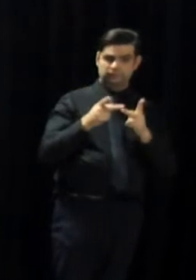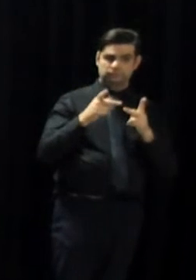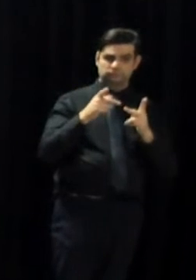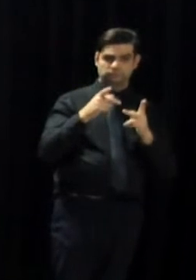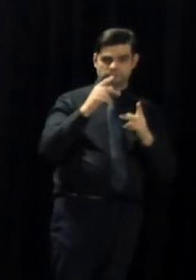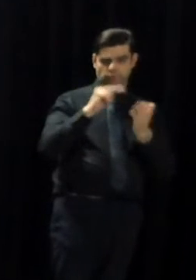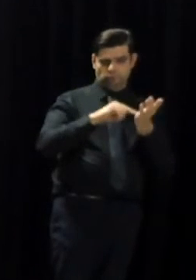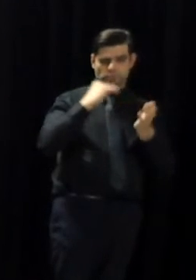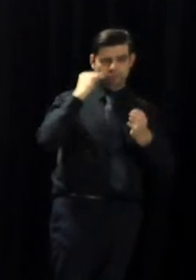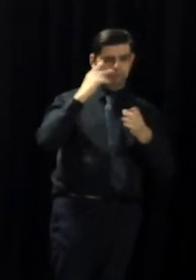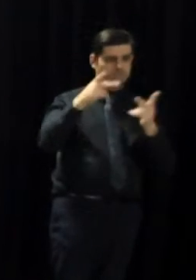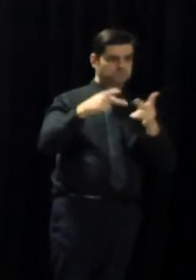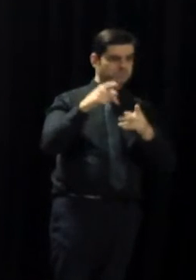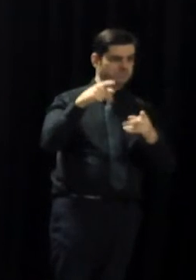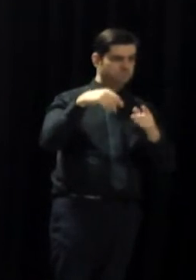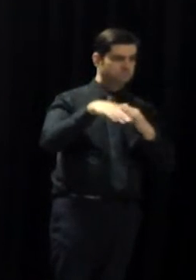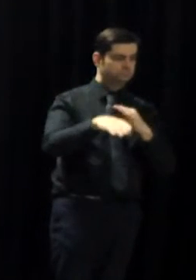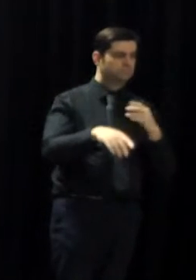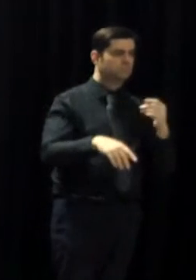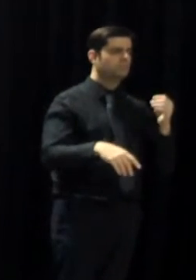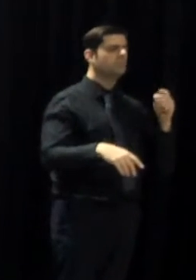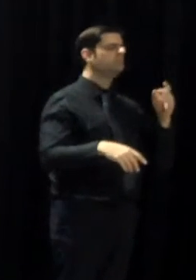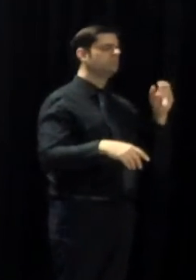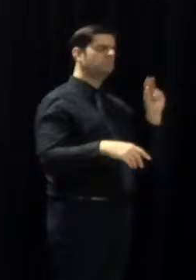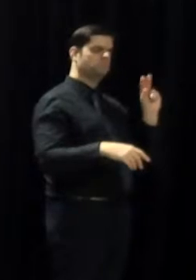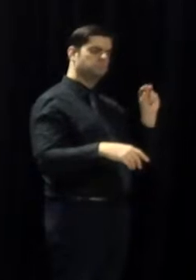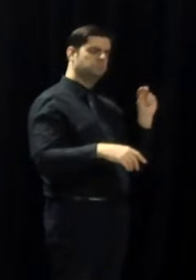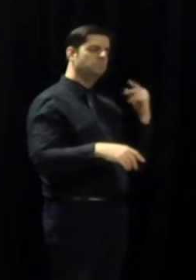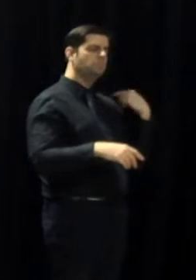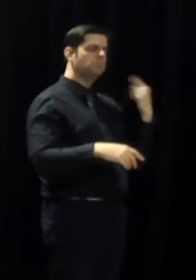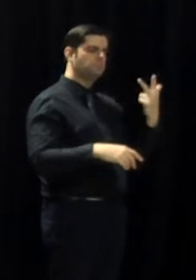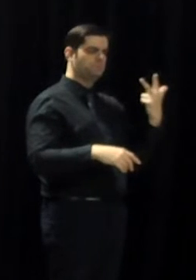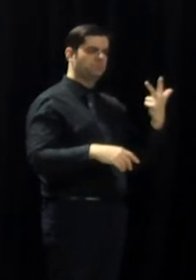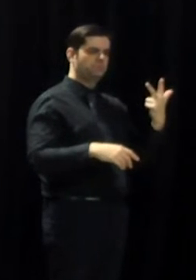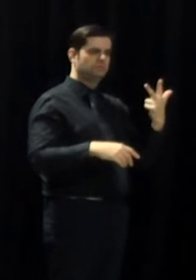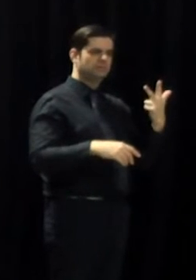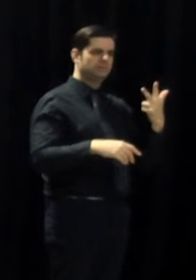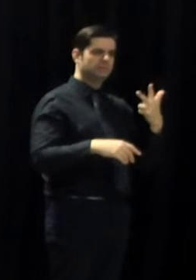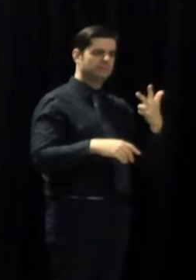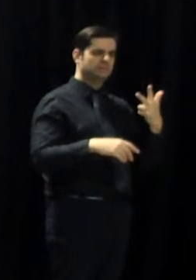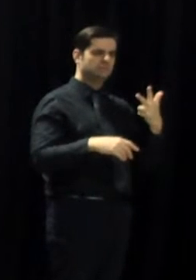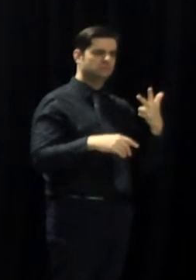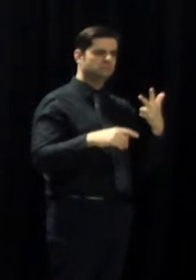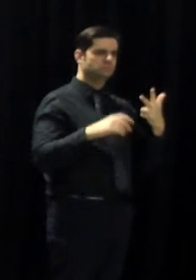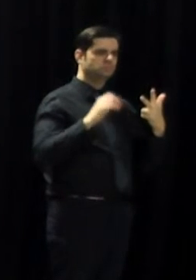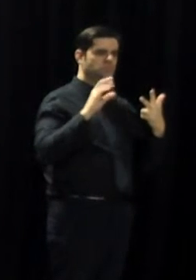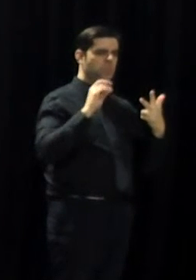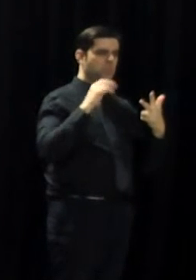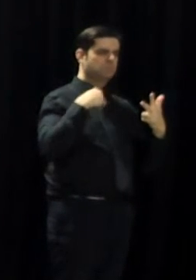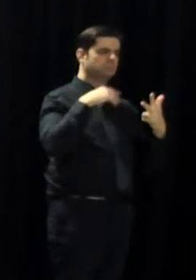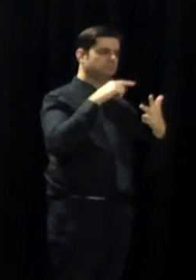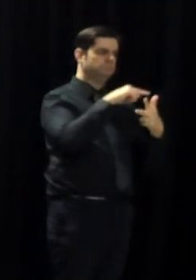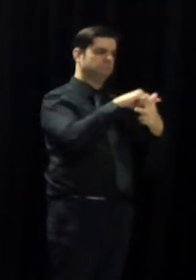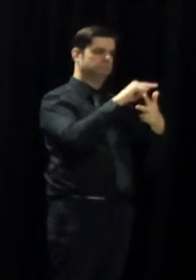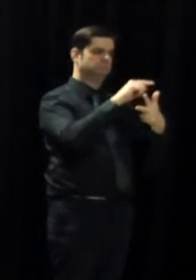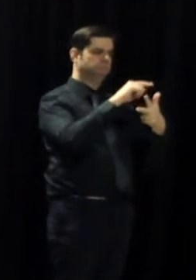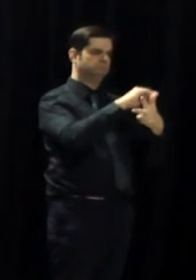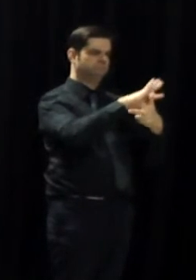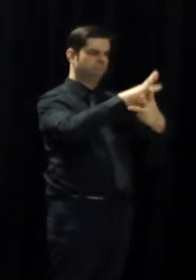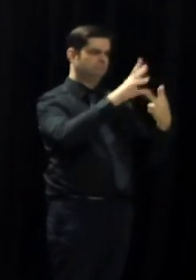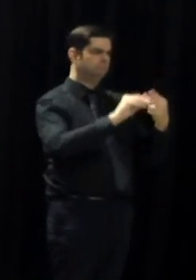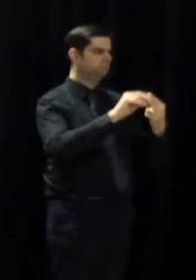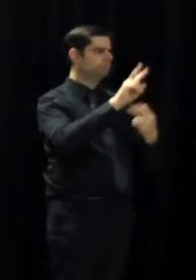facilities. Give you an idea how I think the positivity rate was 14%, 28 out of 200.